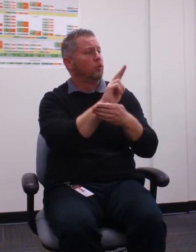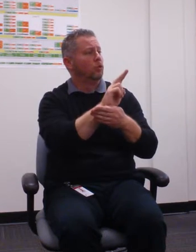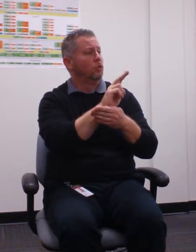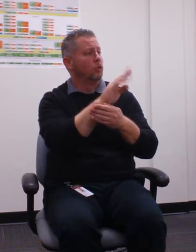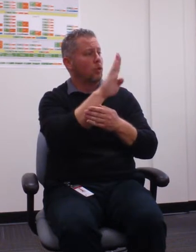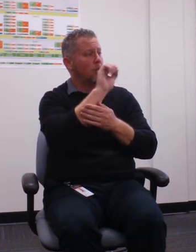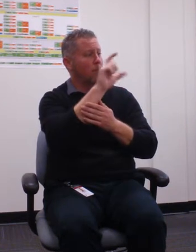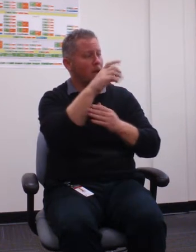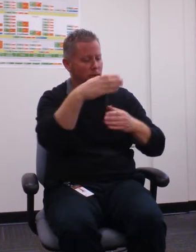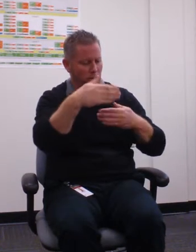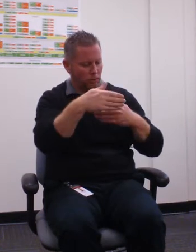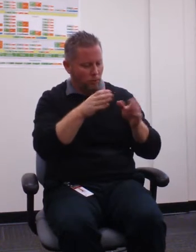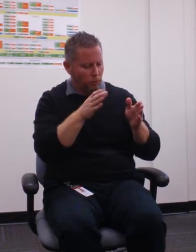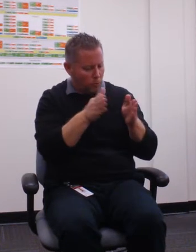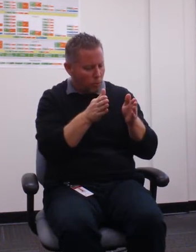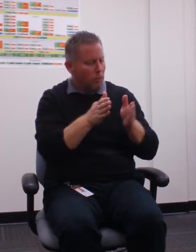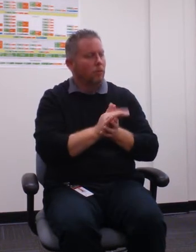box, yes?